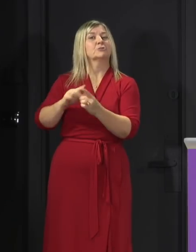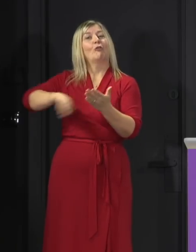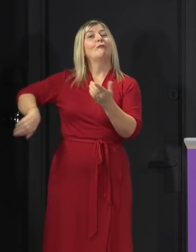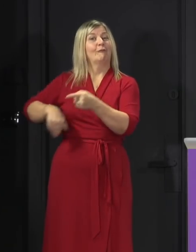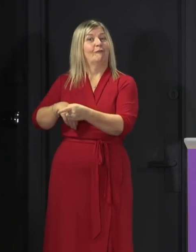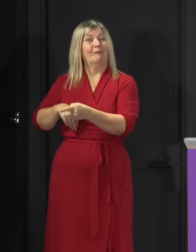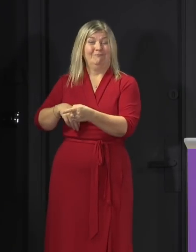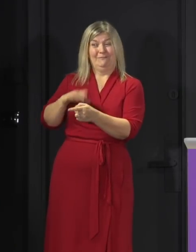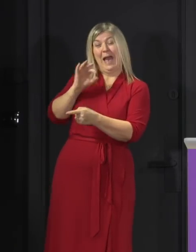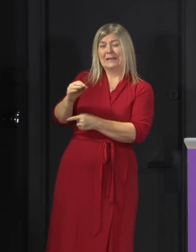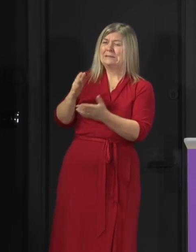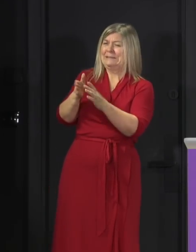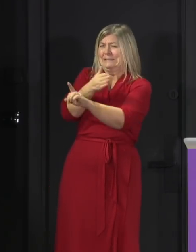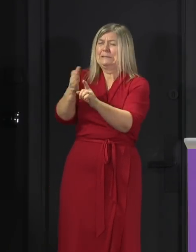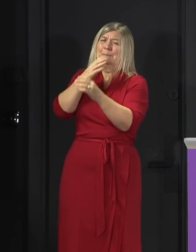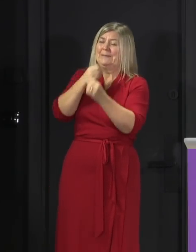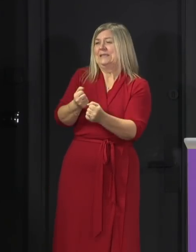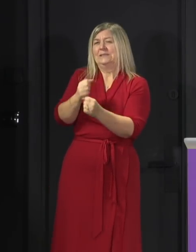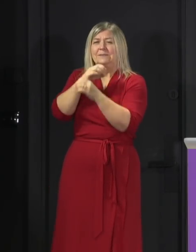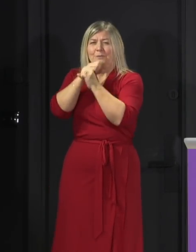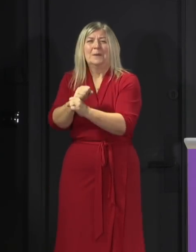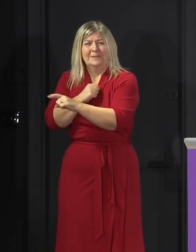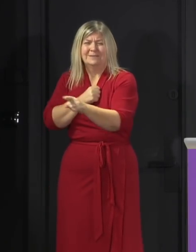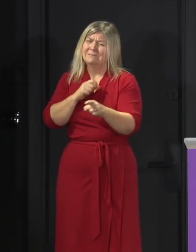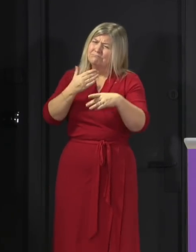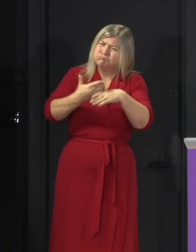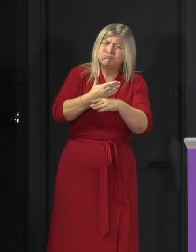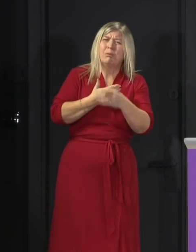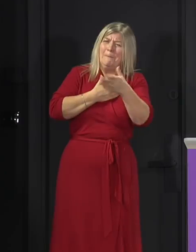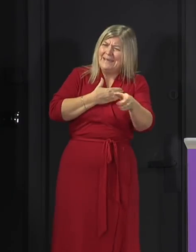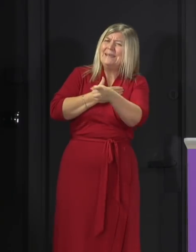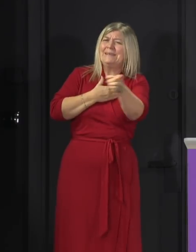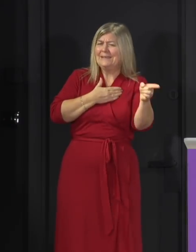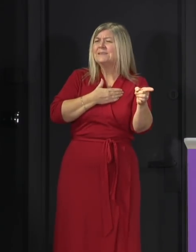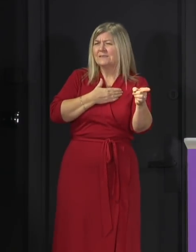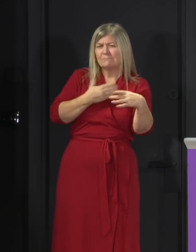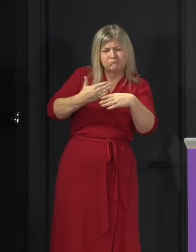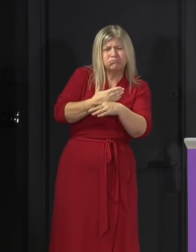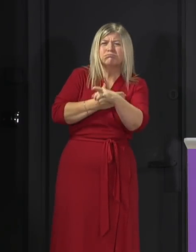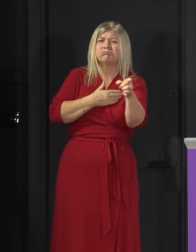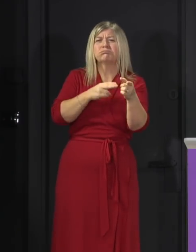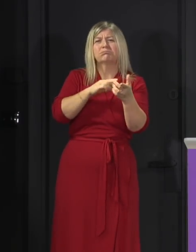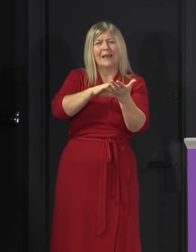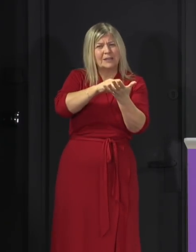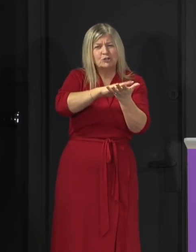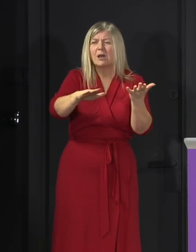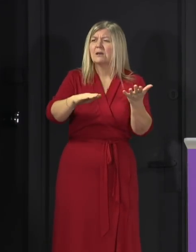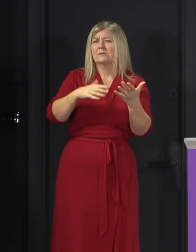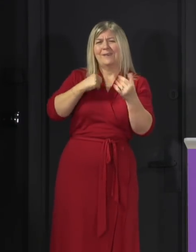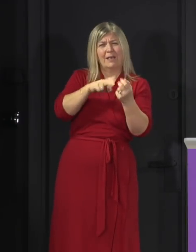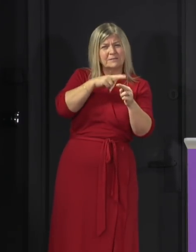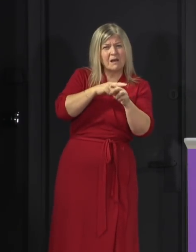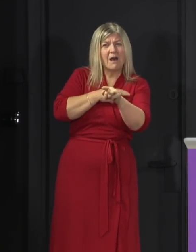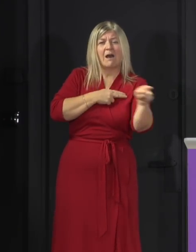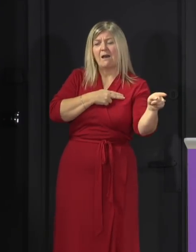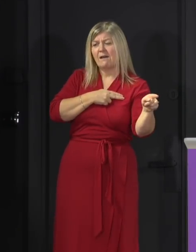give the £500 bonus to those who've worked so hard in our health and care systems is still obviously there. That money will be paid within